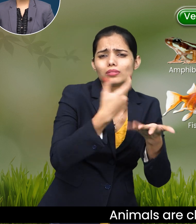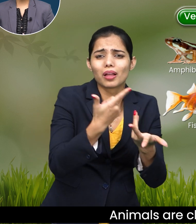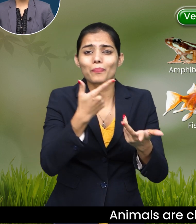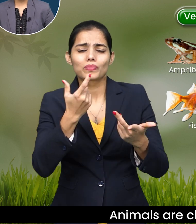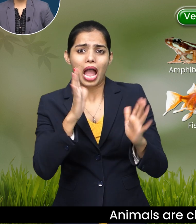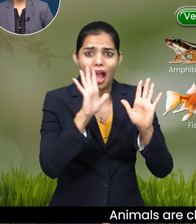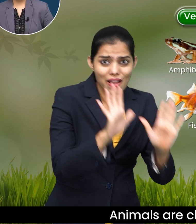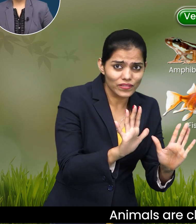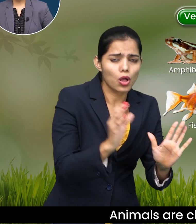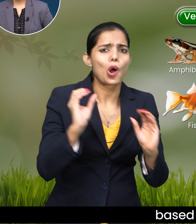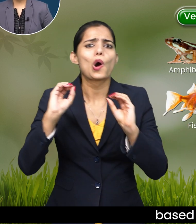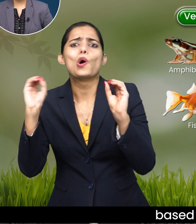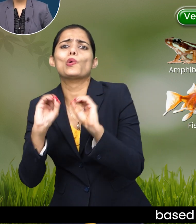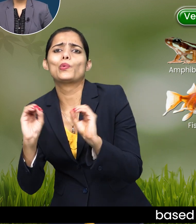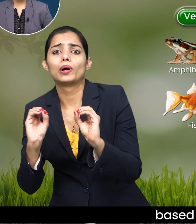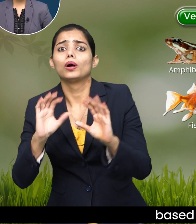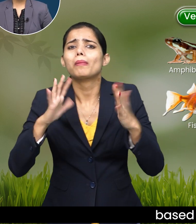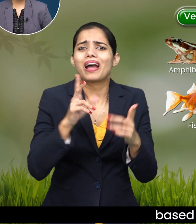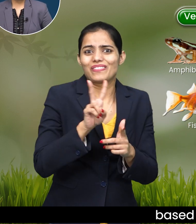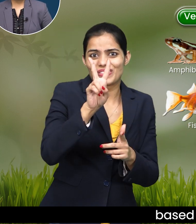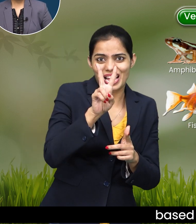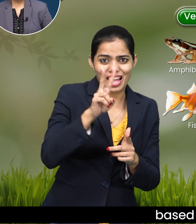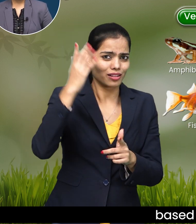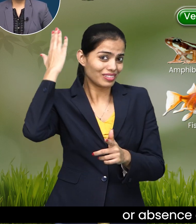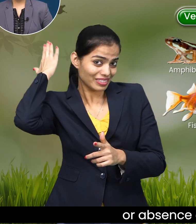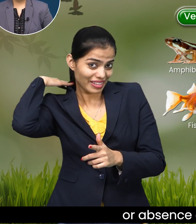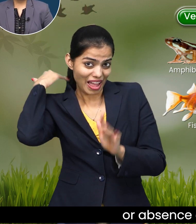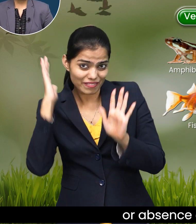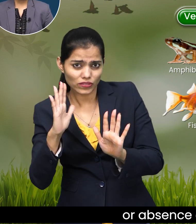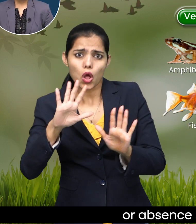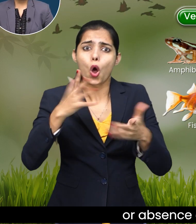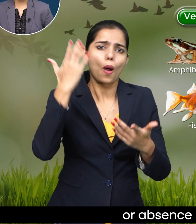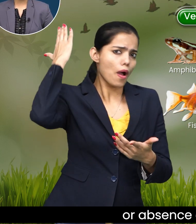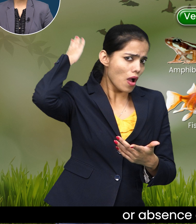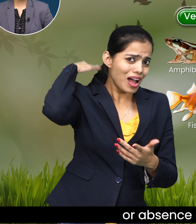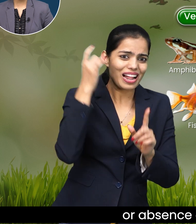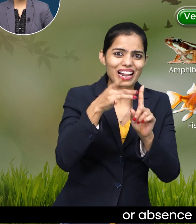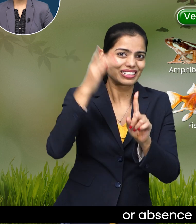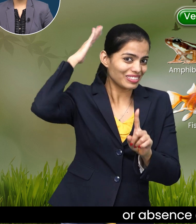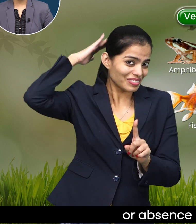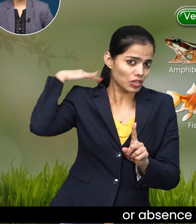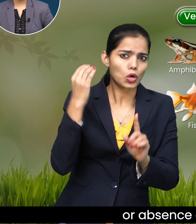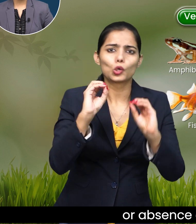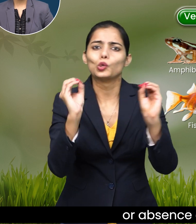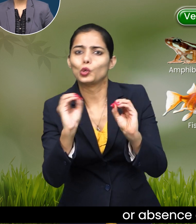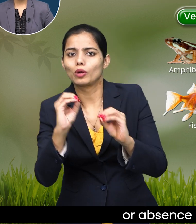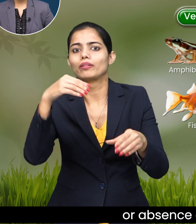into two groups based on the presence or absence of a vertebral